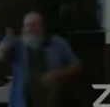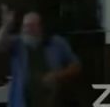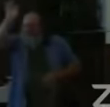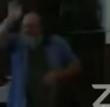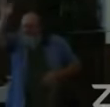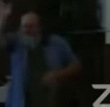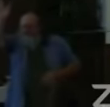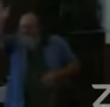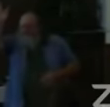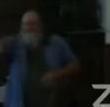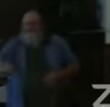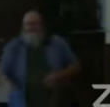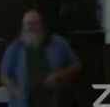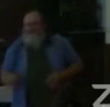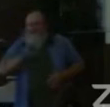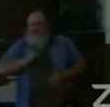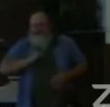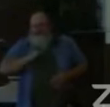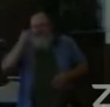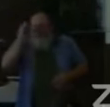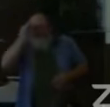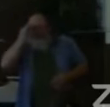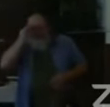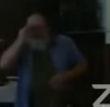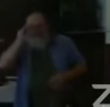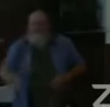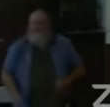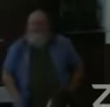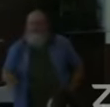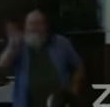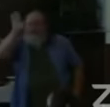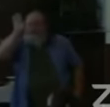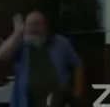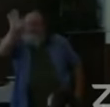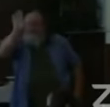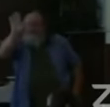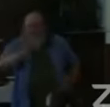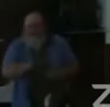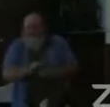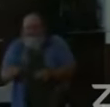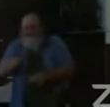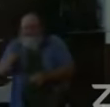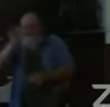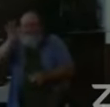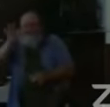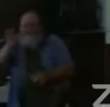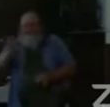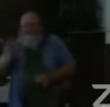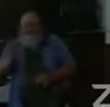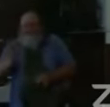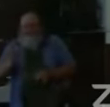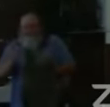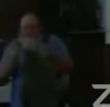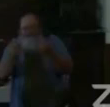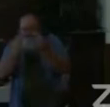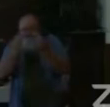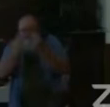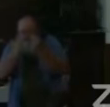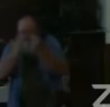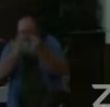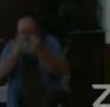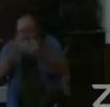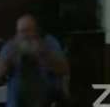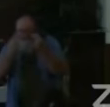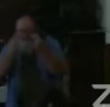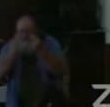their hands, Lord, I pray that by your Spirit you would visit them right now. And Lord, that you would give them the power of your Spirit. Lord, that you would set